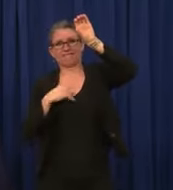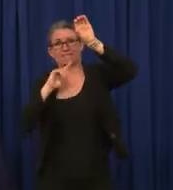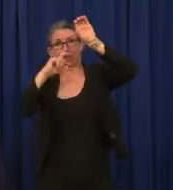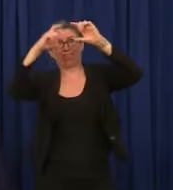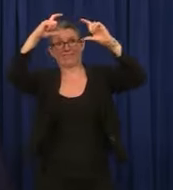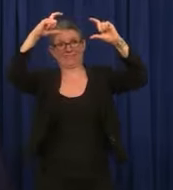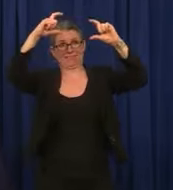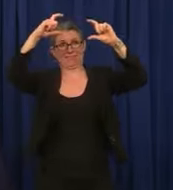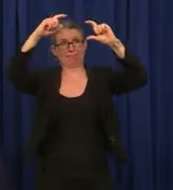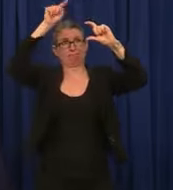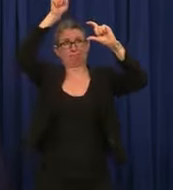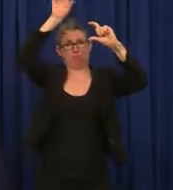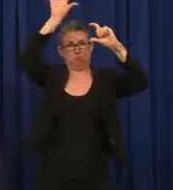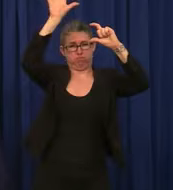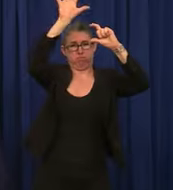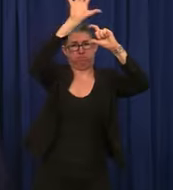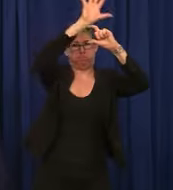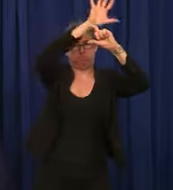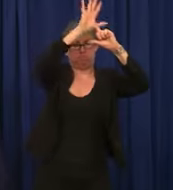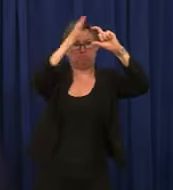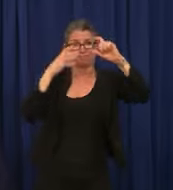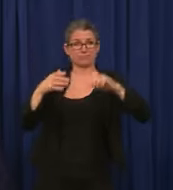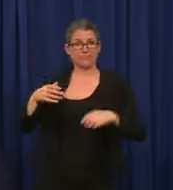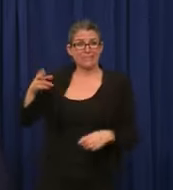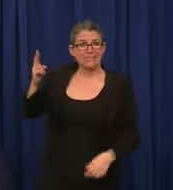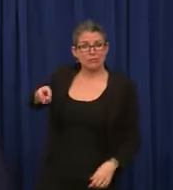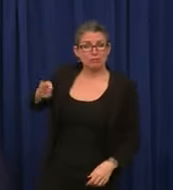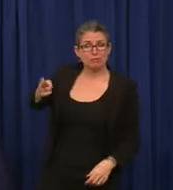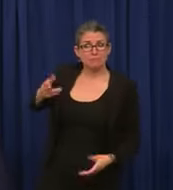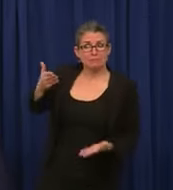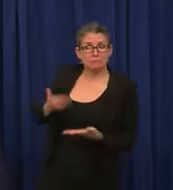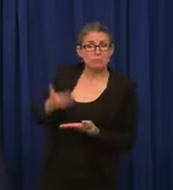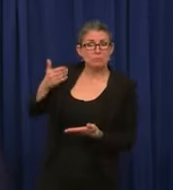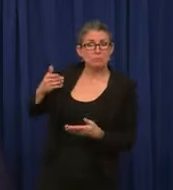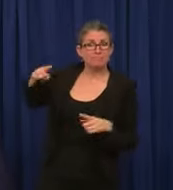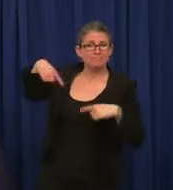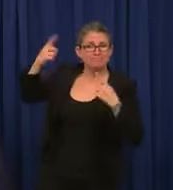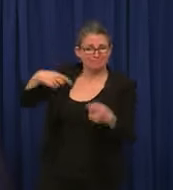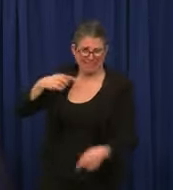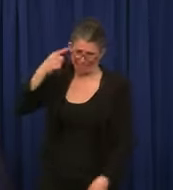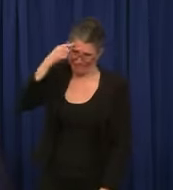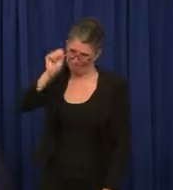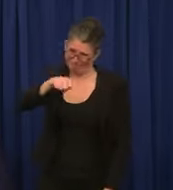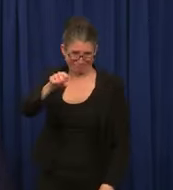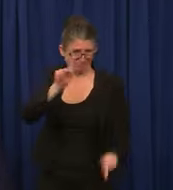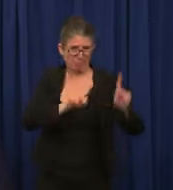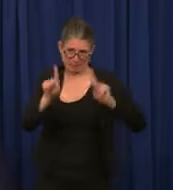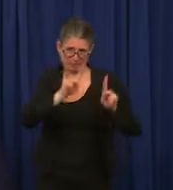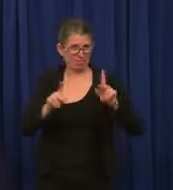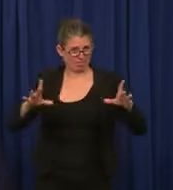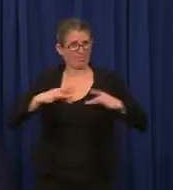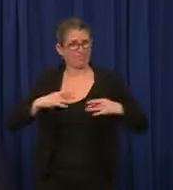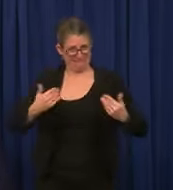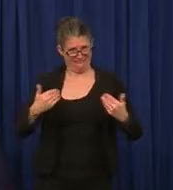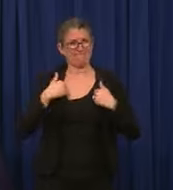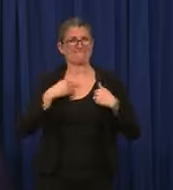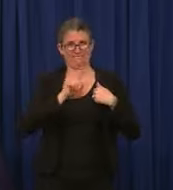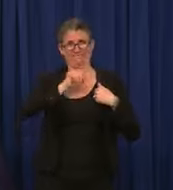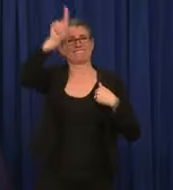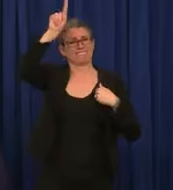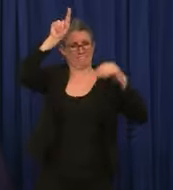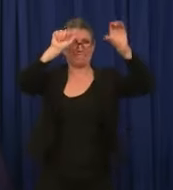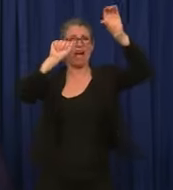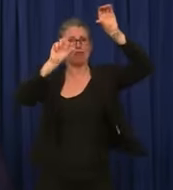already are cases in Aroostook County. And for that reason, we continue to urge everyone in the